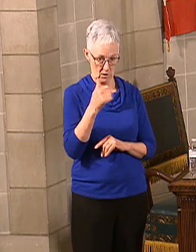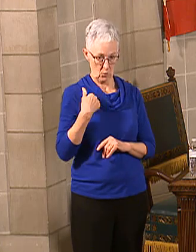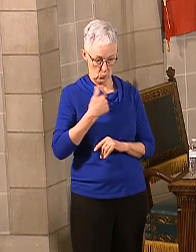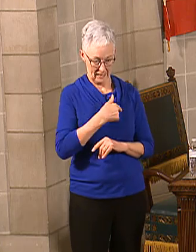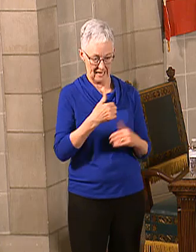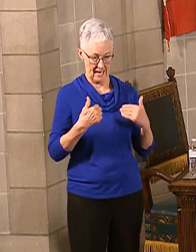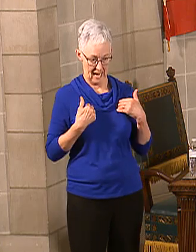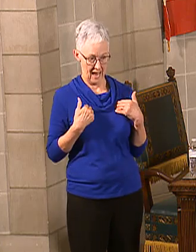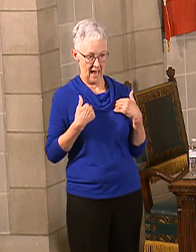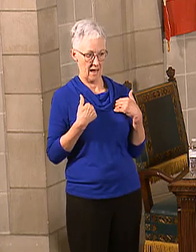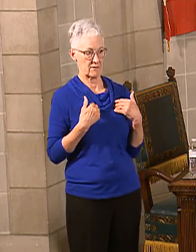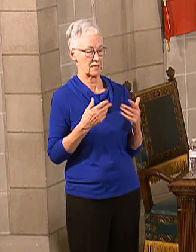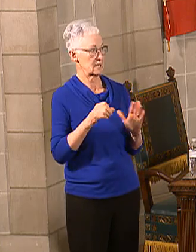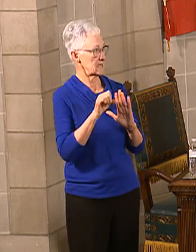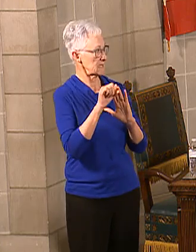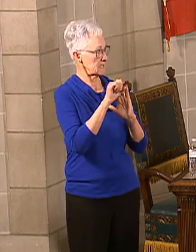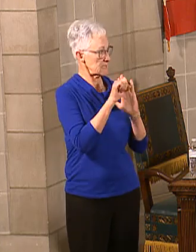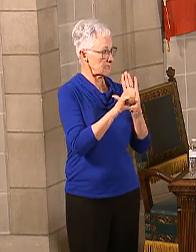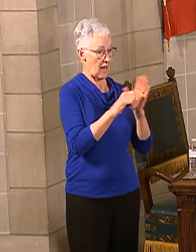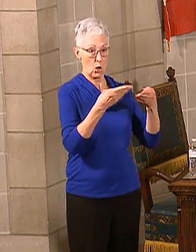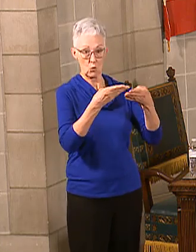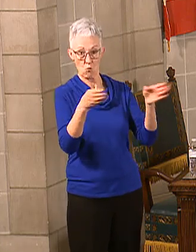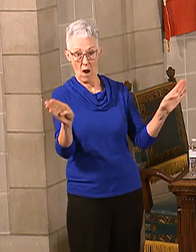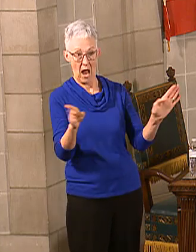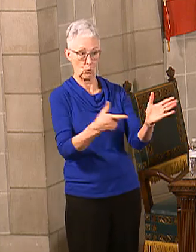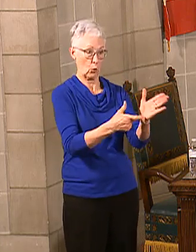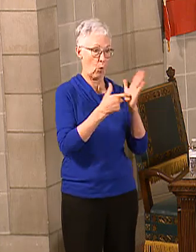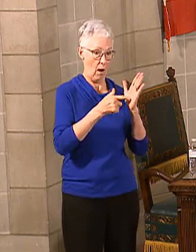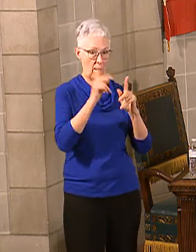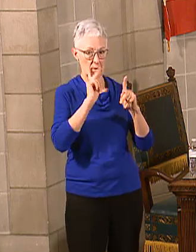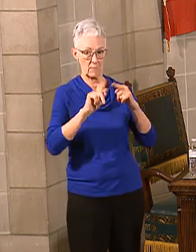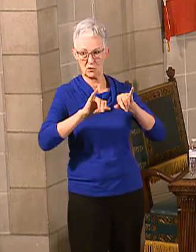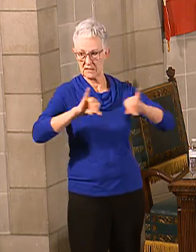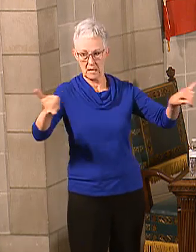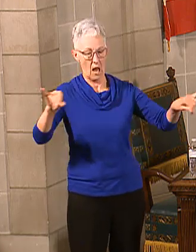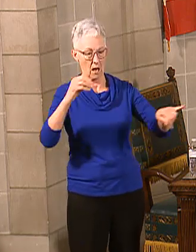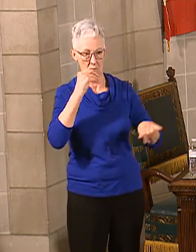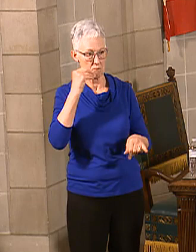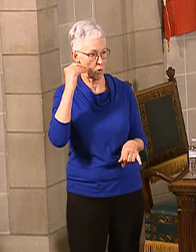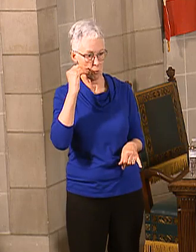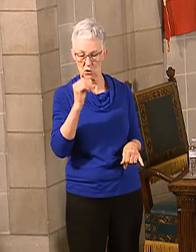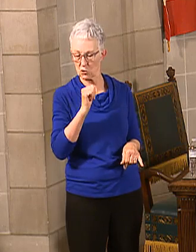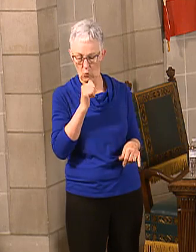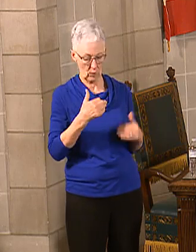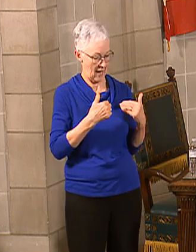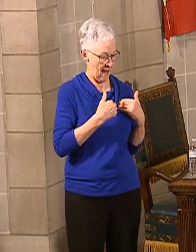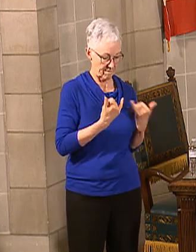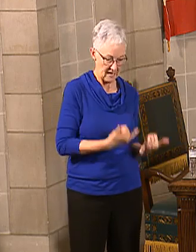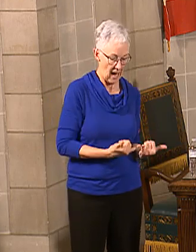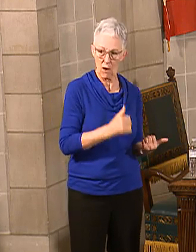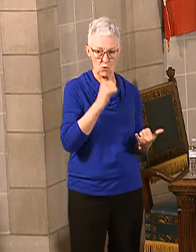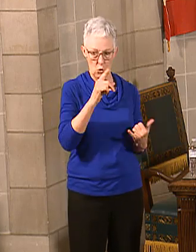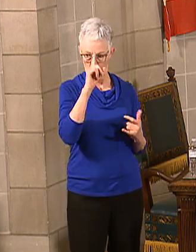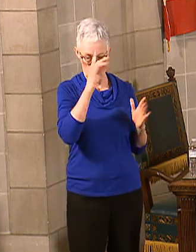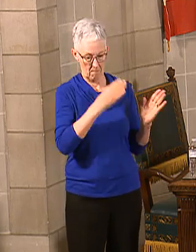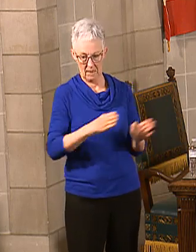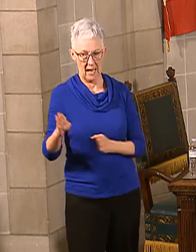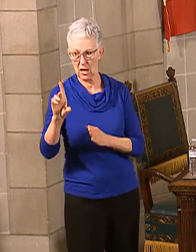Our plan does not call for a statewide stay-at-home order here in Nebraska. We are not planning on doing that. A follow-up to that, though,